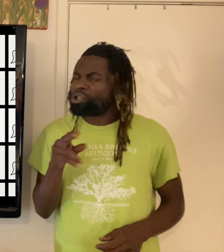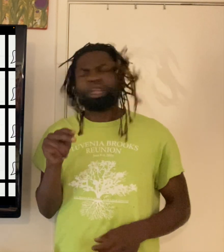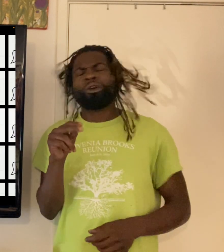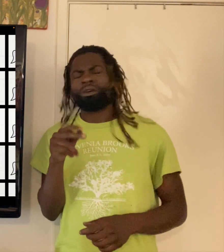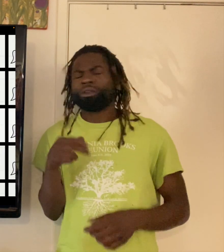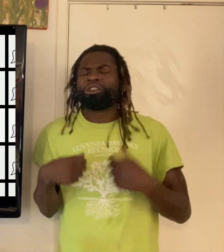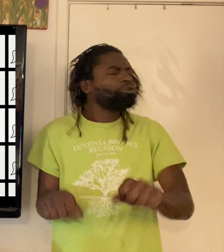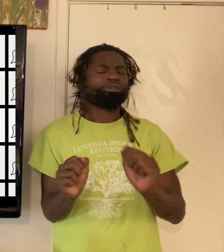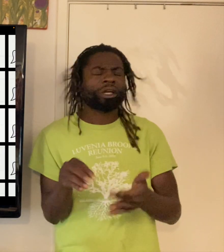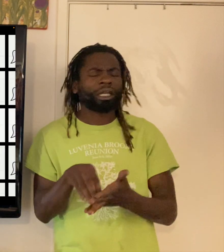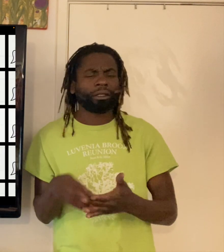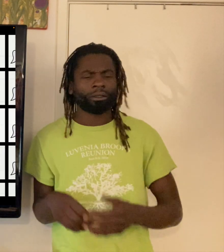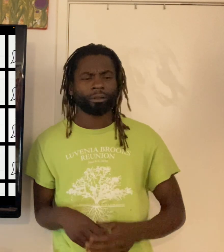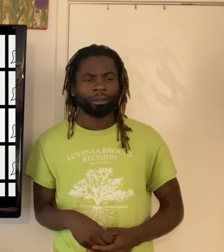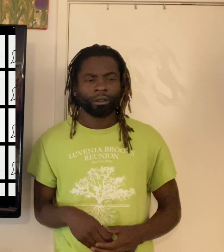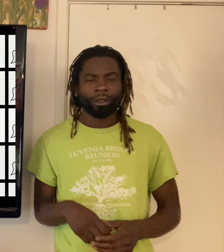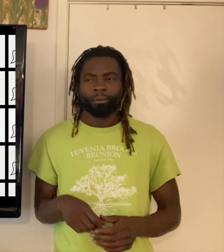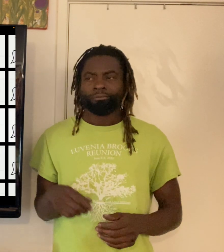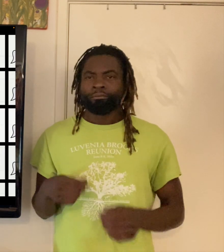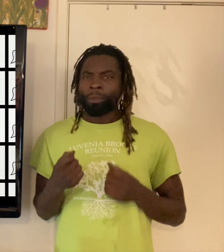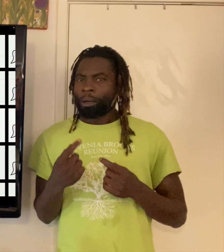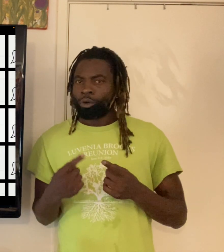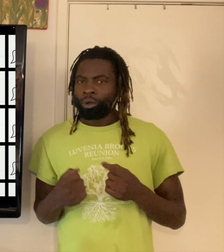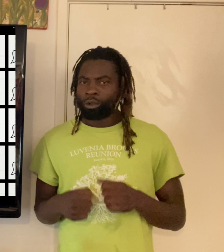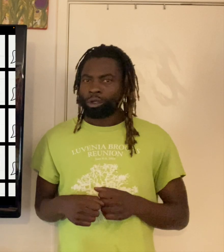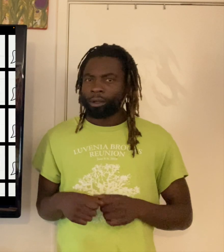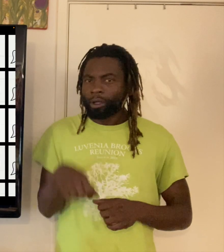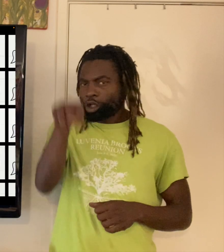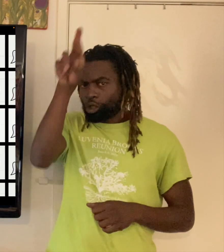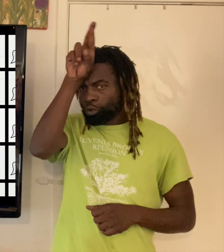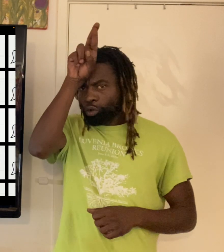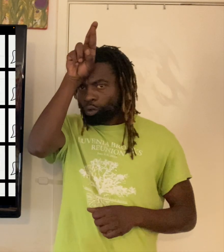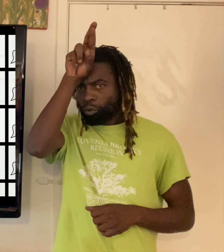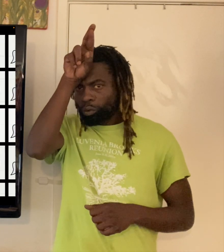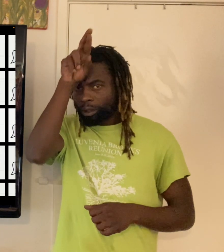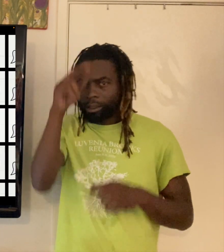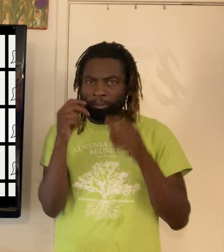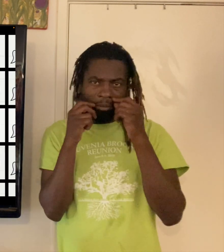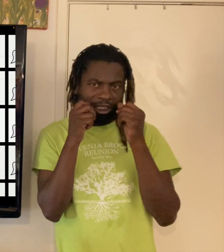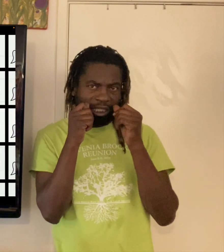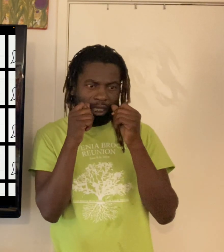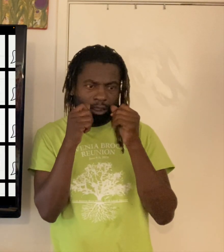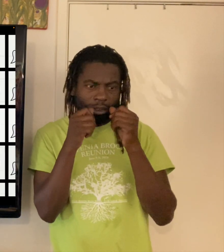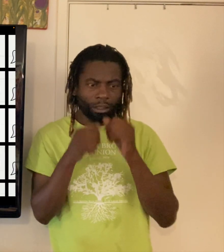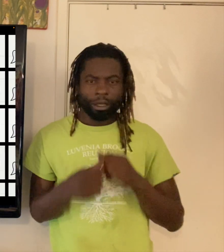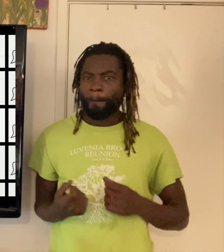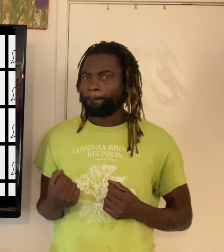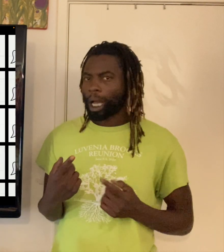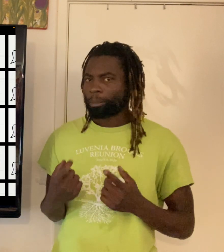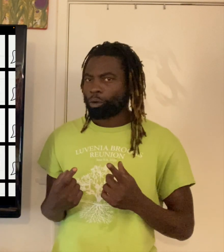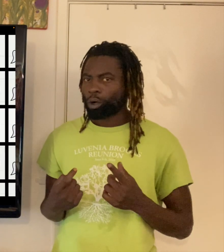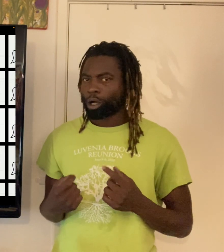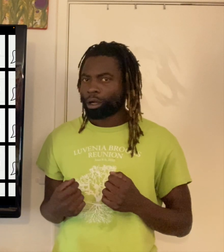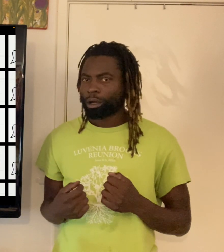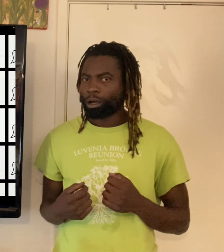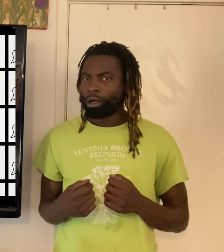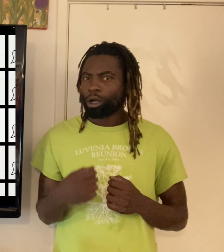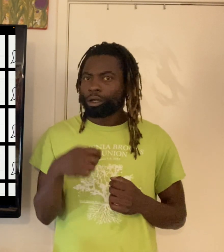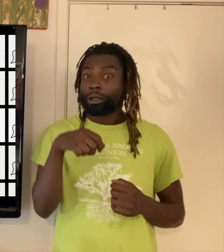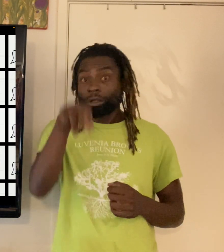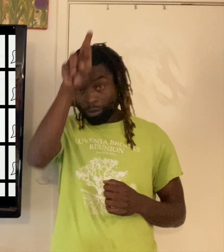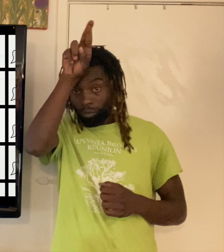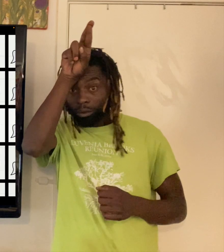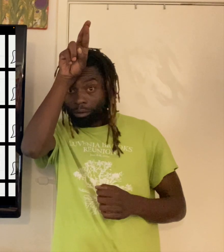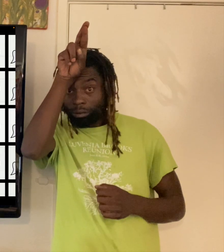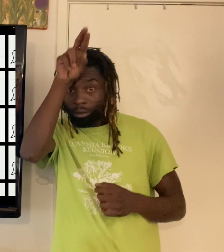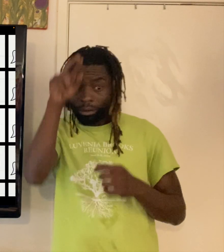try again. Okay. Popcorn, unicorn, mustache. Popcorn,